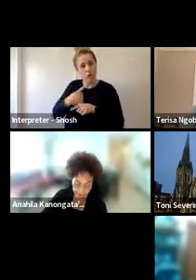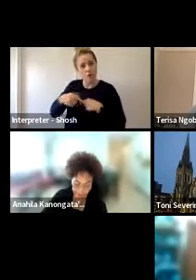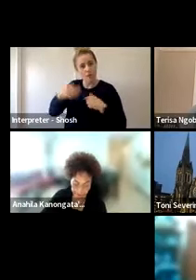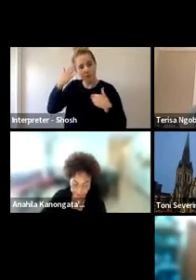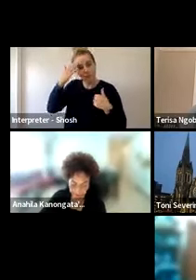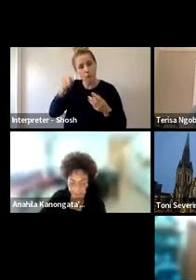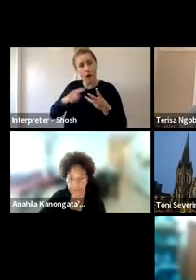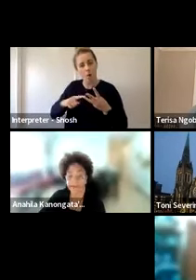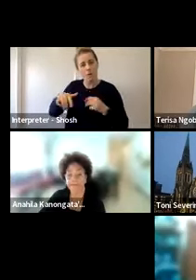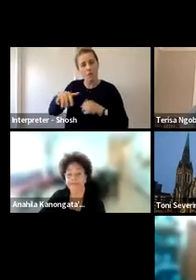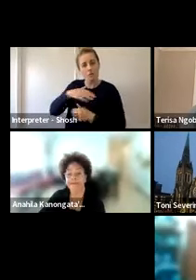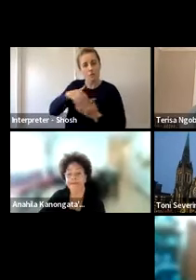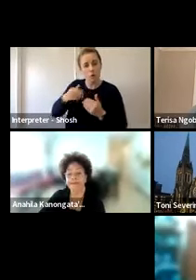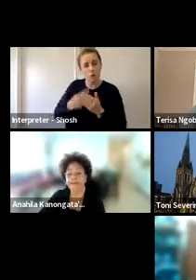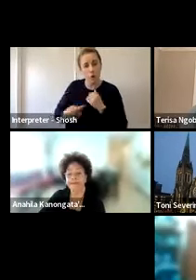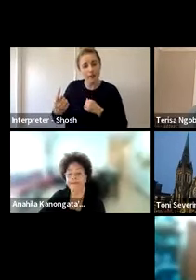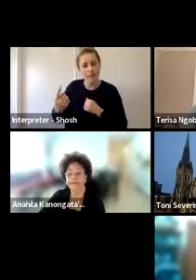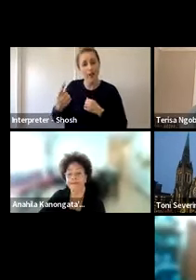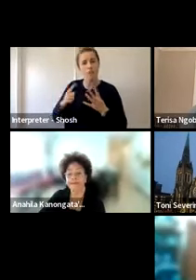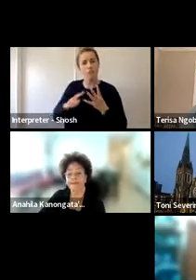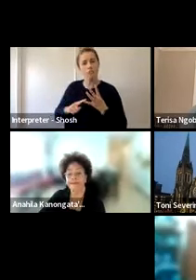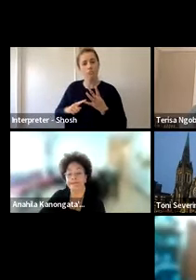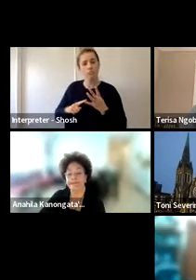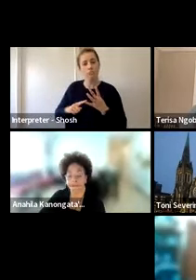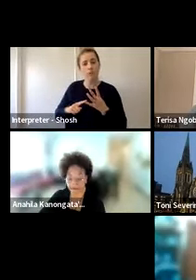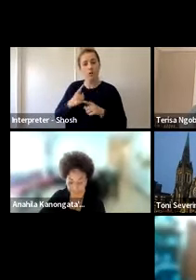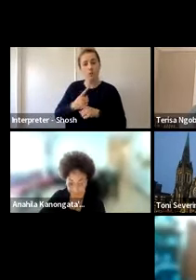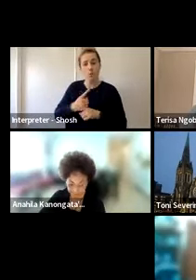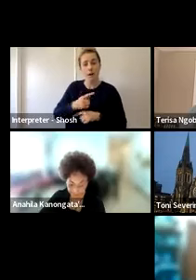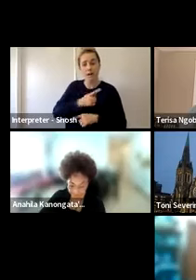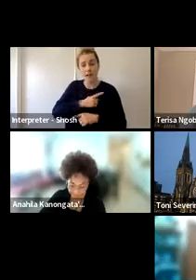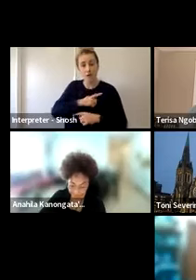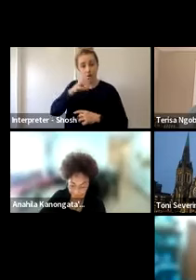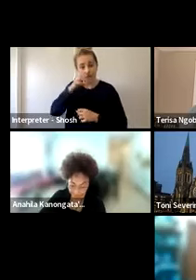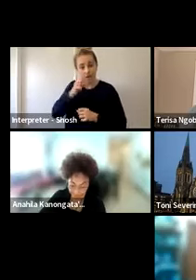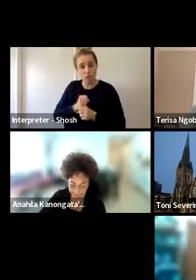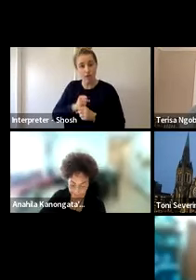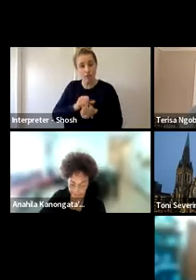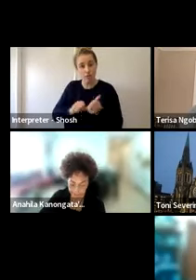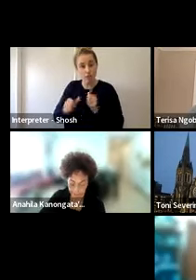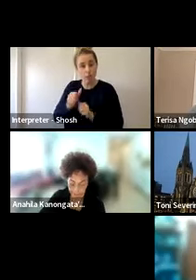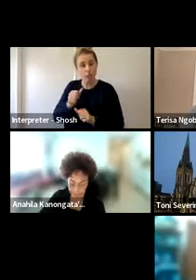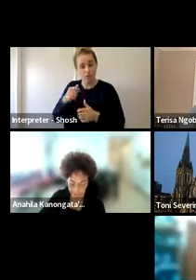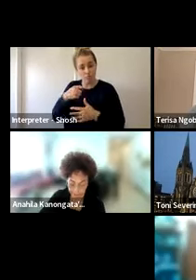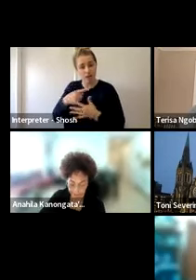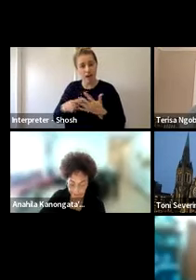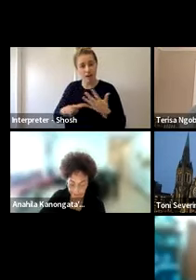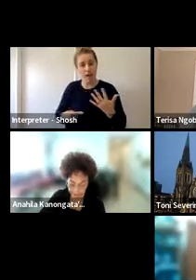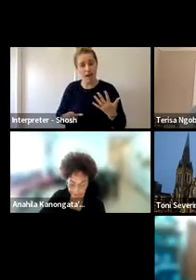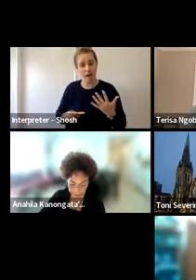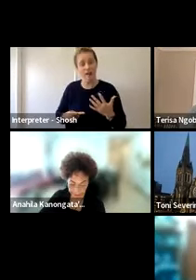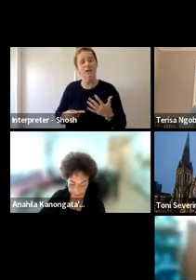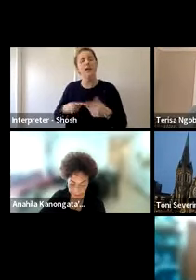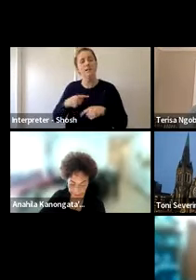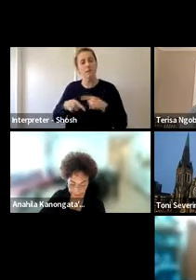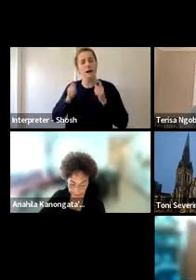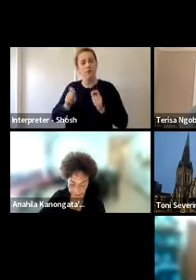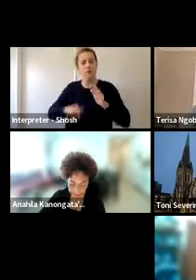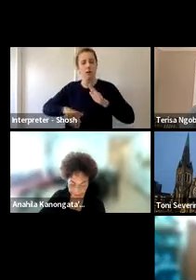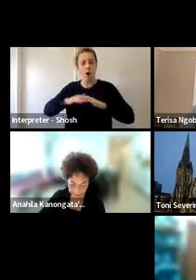social isolation, we're talking about anxiety, grief, suicide. So it's about treating the